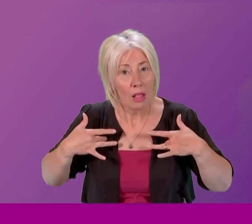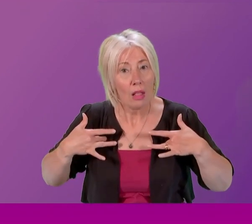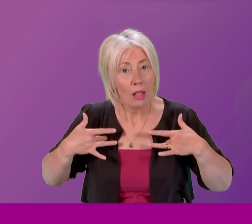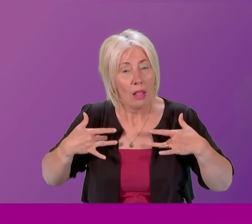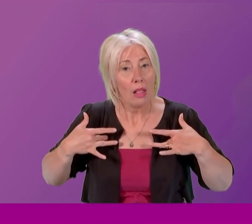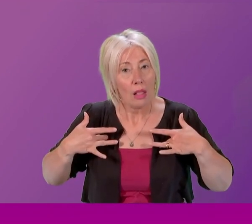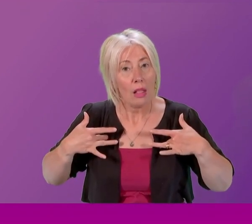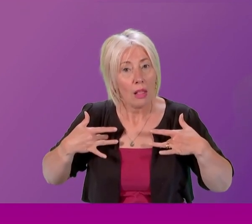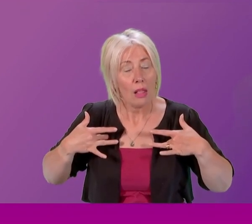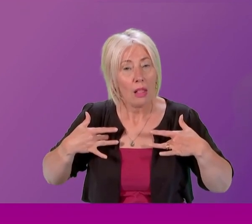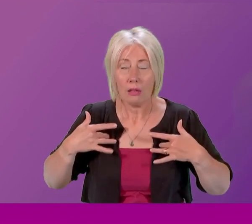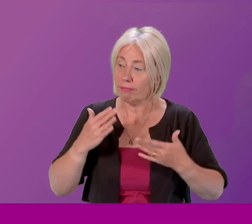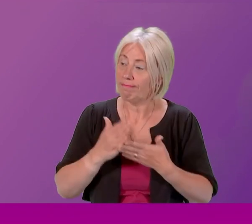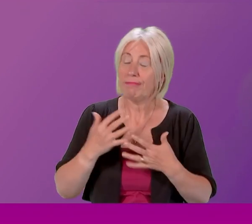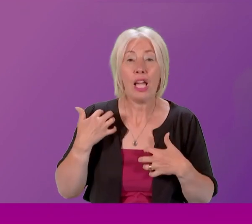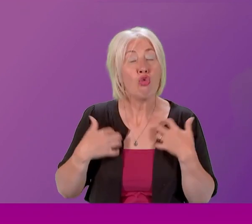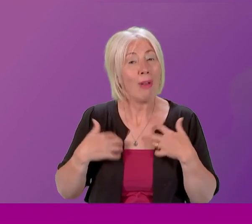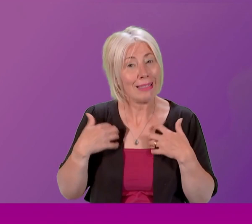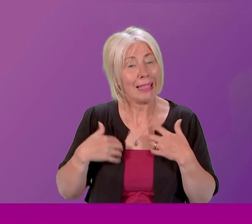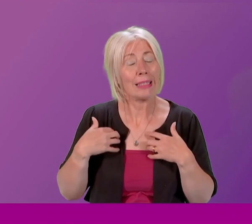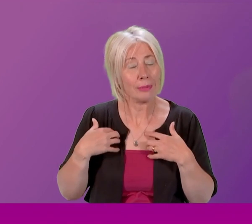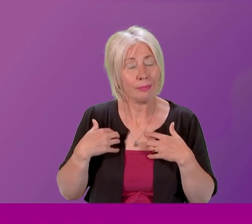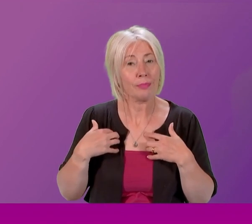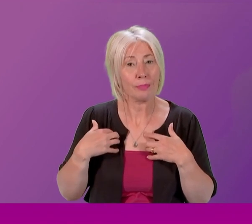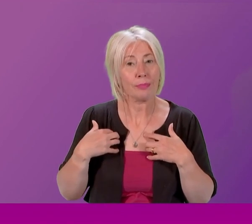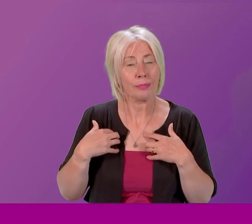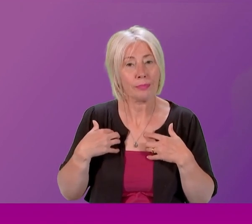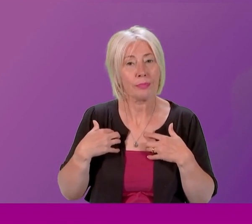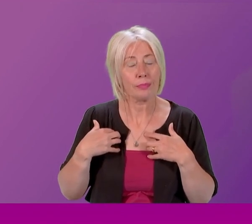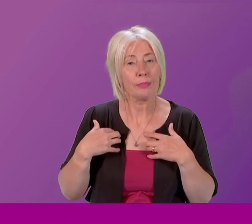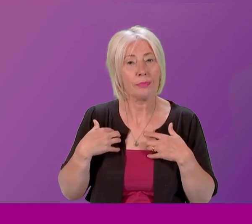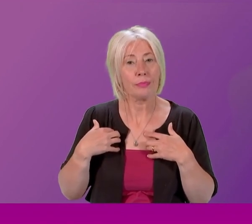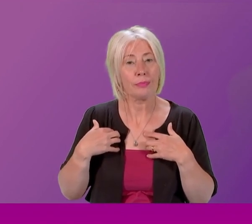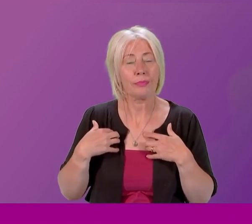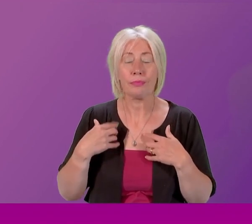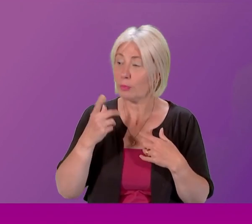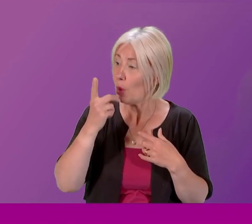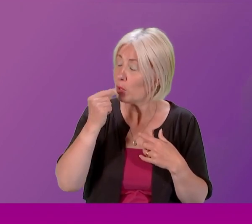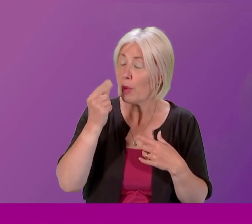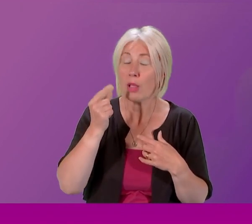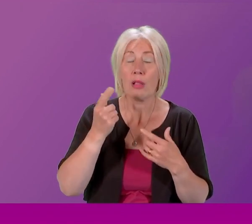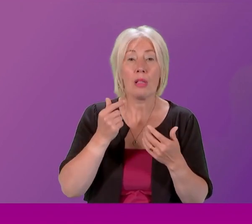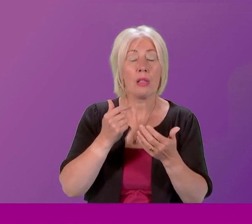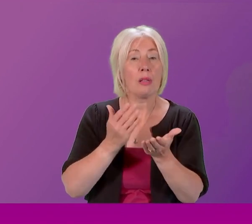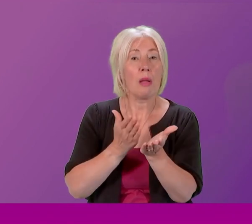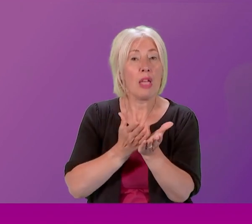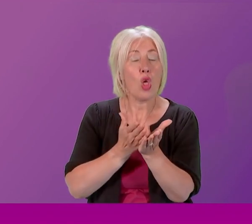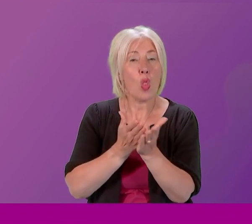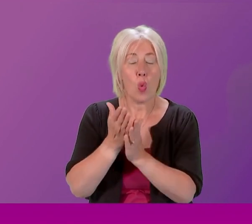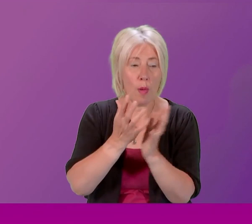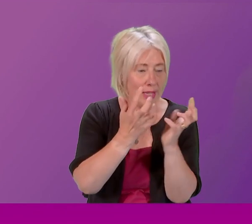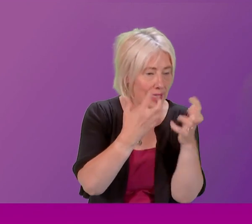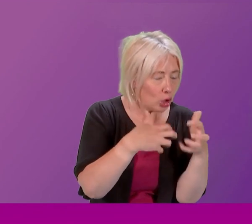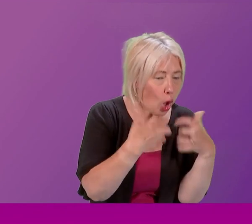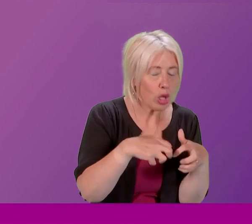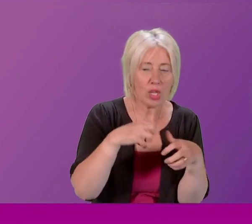And, you know, it is interesting what you're saying, because I think that there's possibly, and through technology,